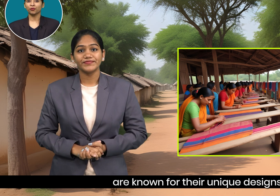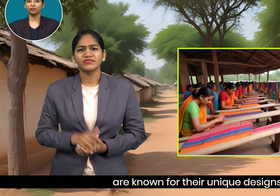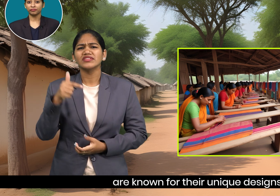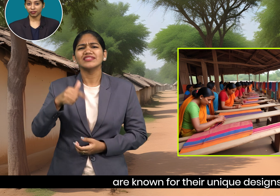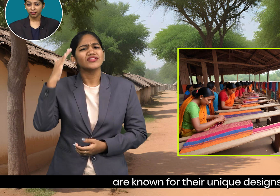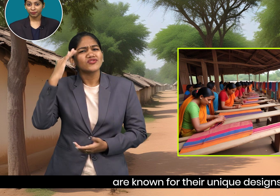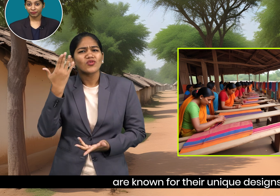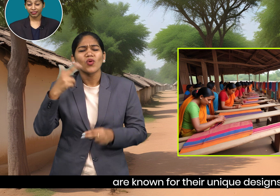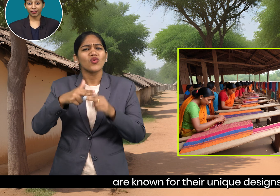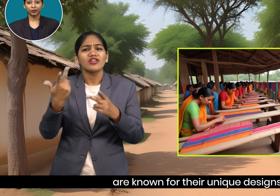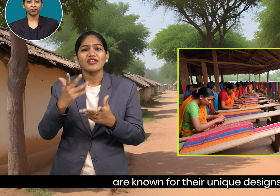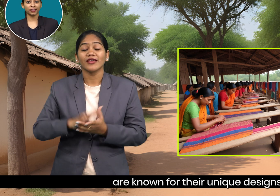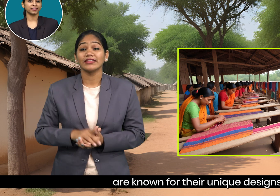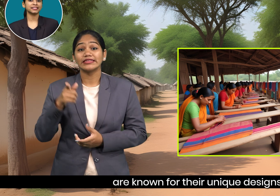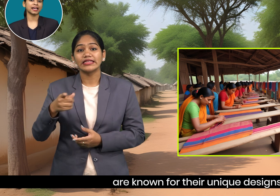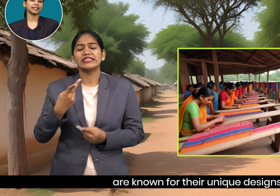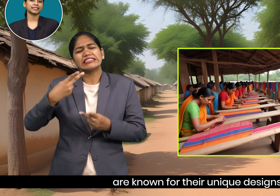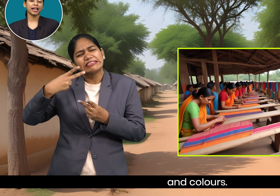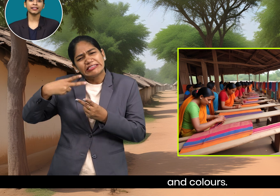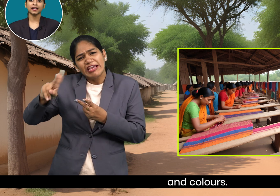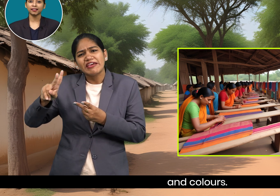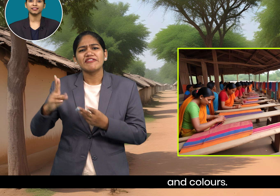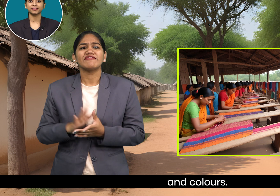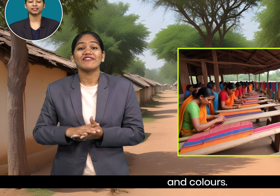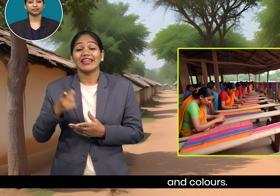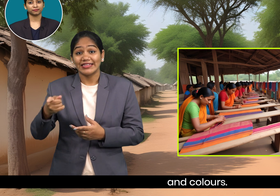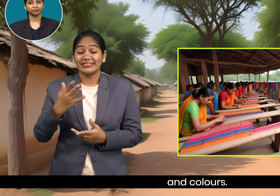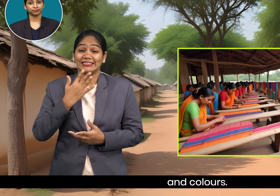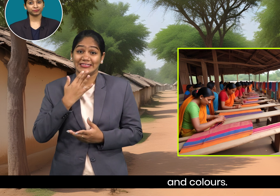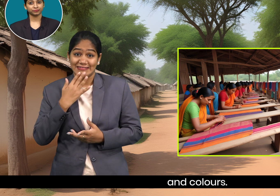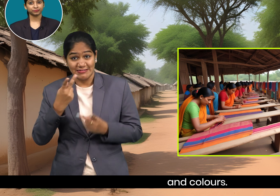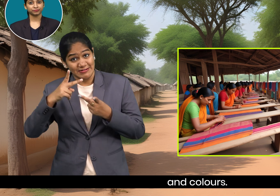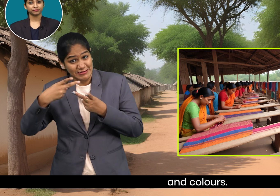Are known for their unique designs and colors.